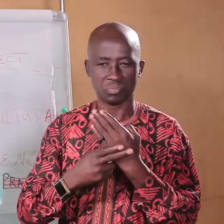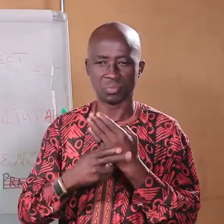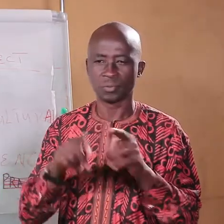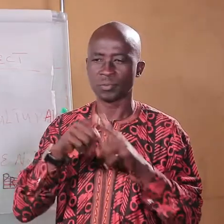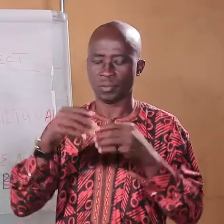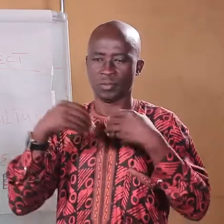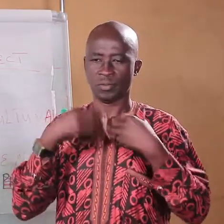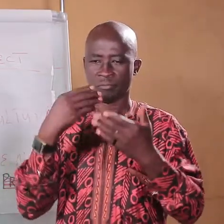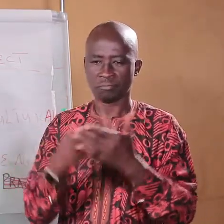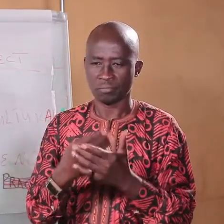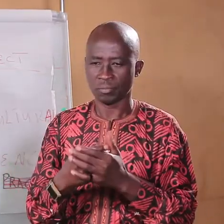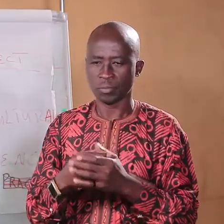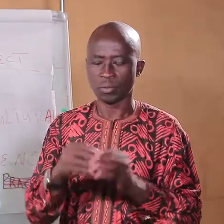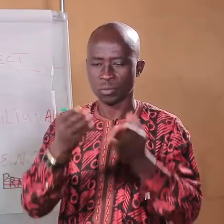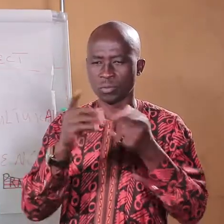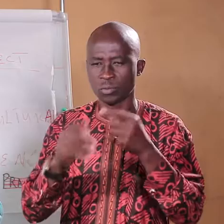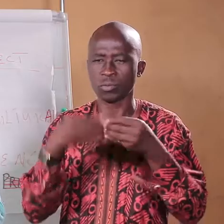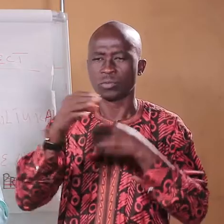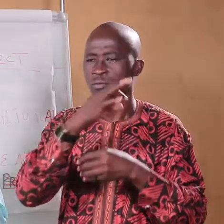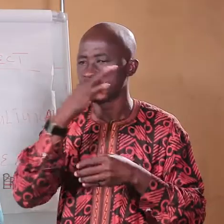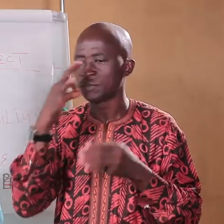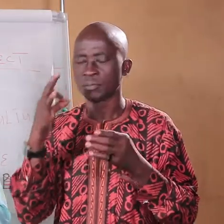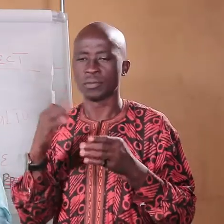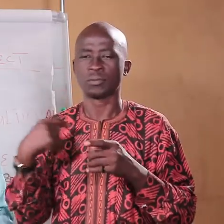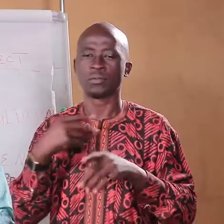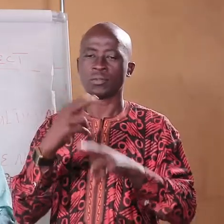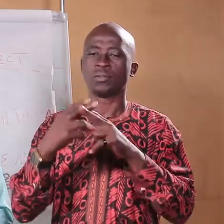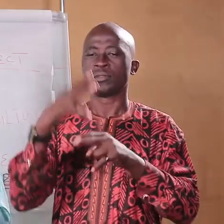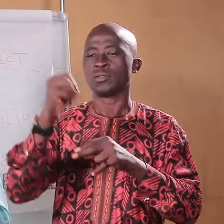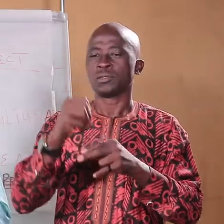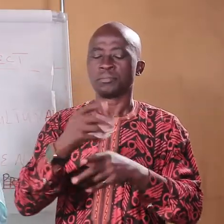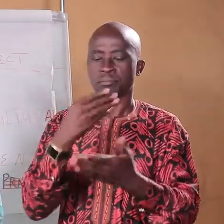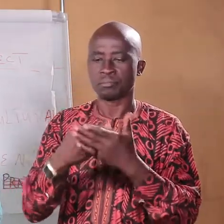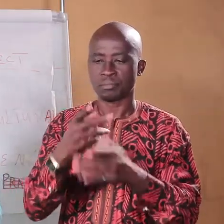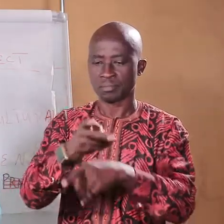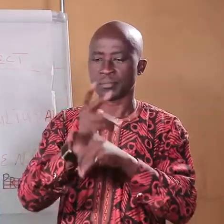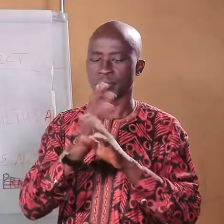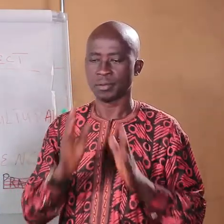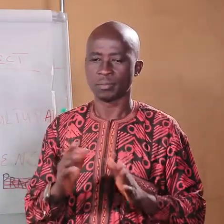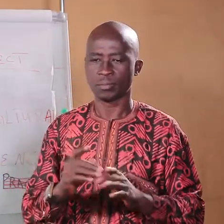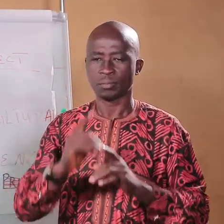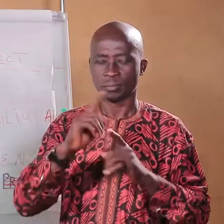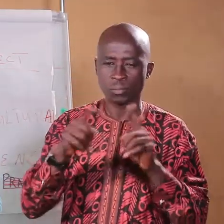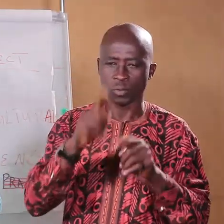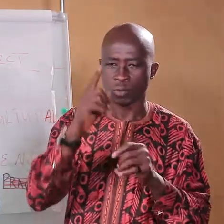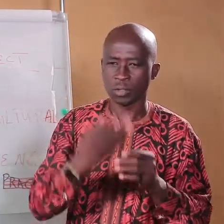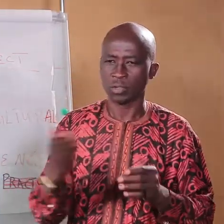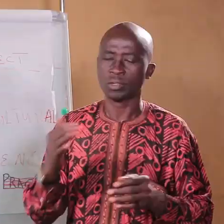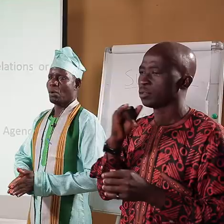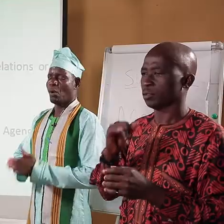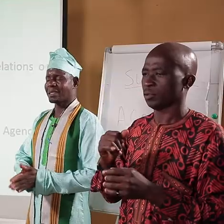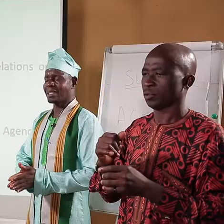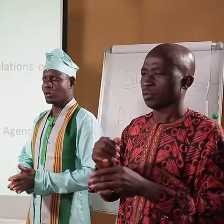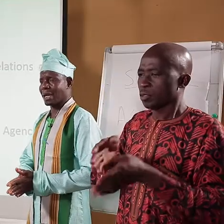they have money. They want to give it to the farmers. We call them money lenders. But one thing they concentrate is